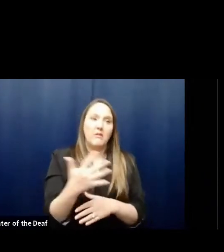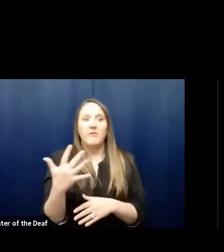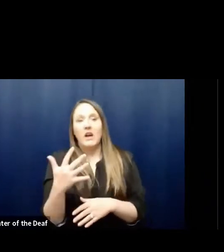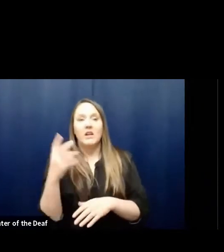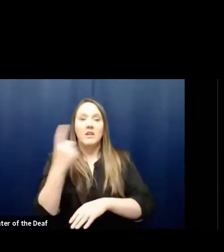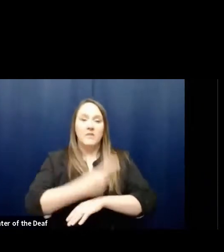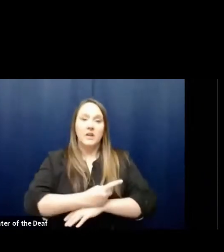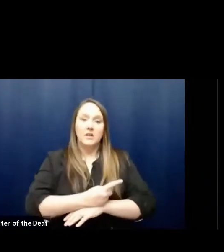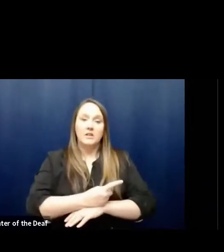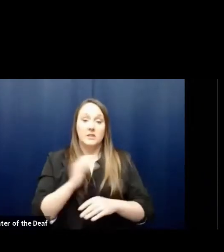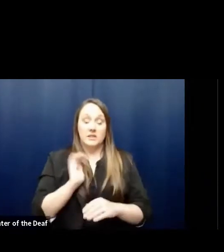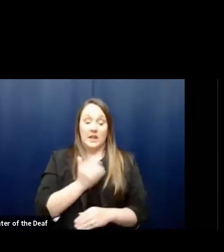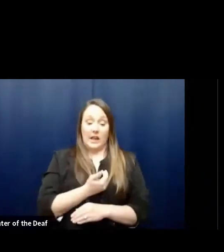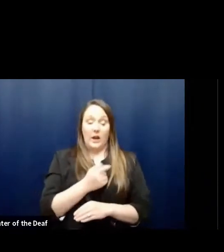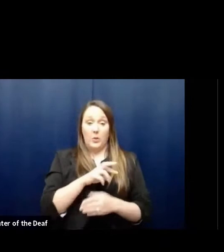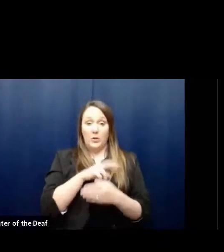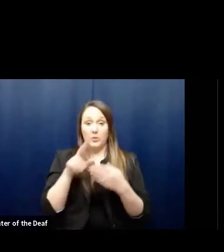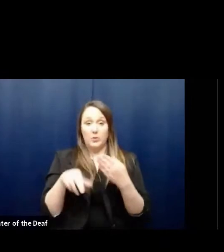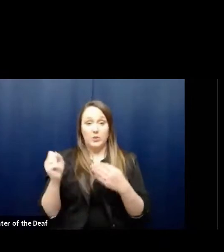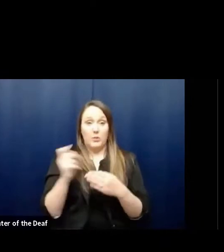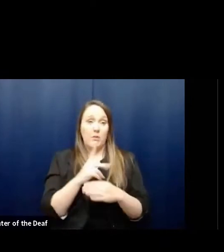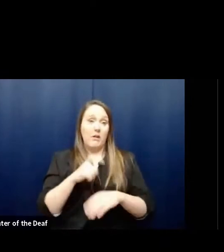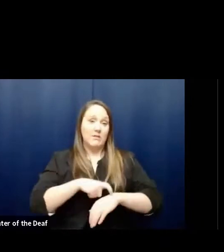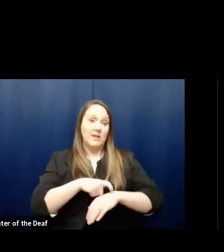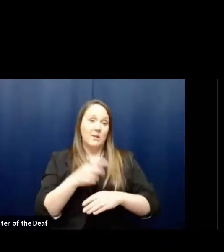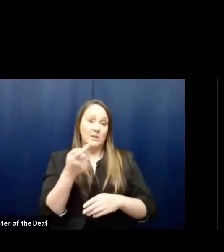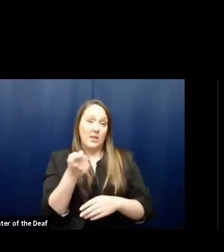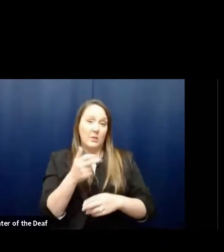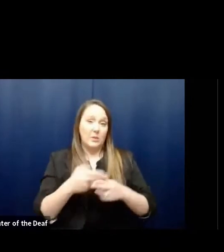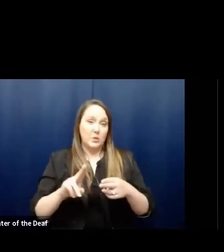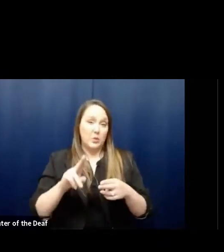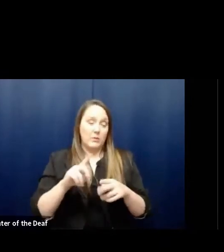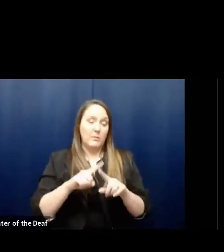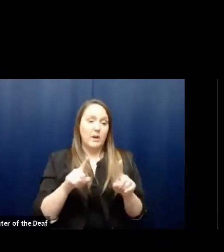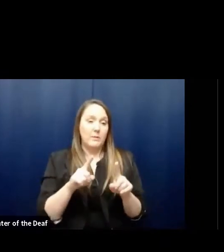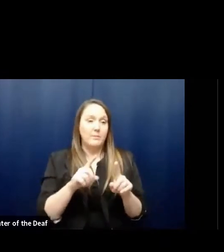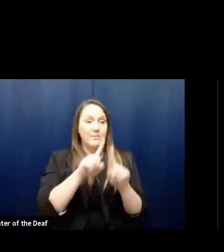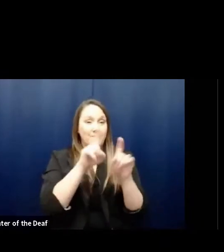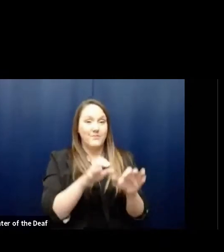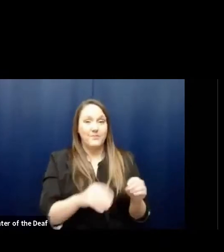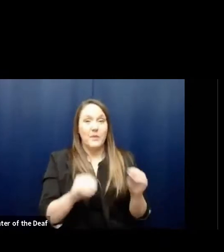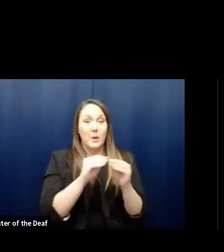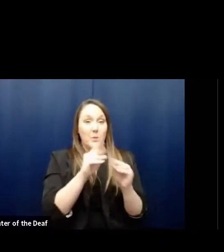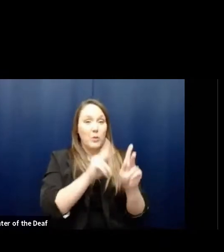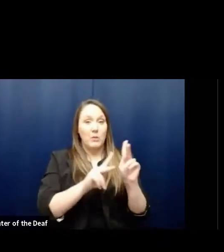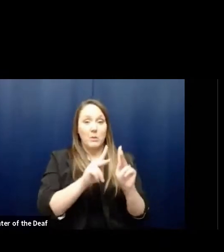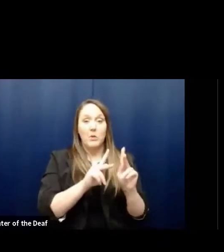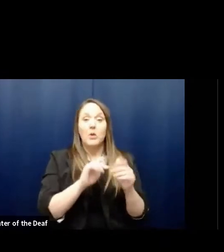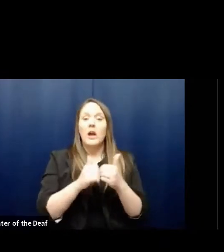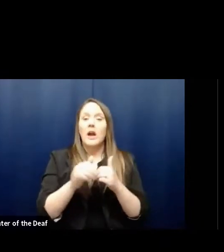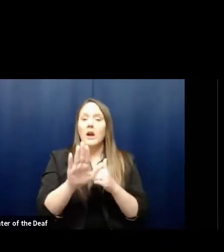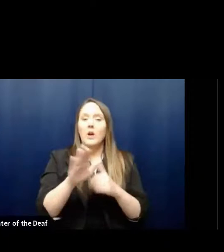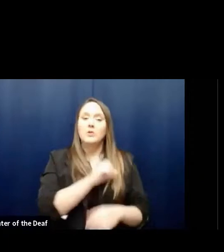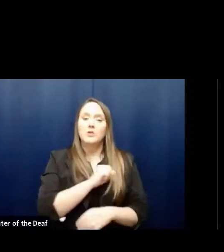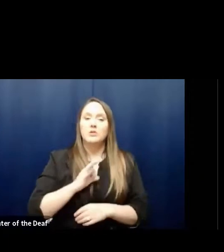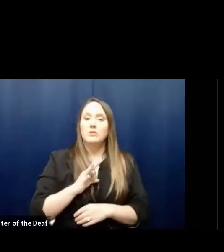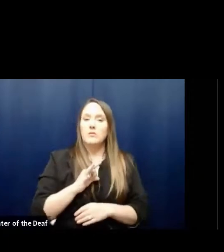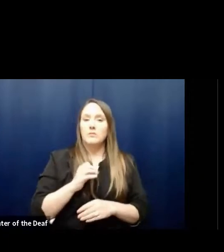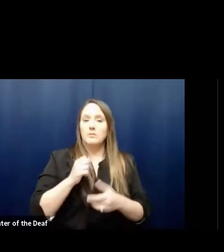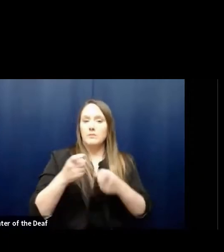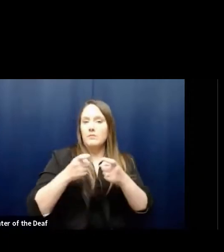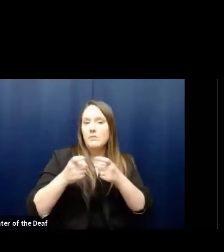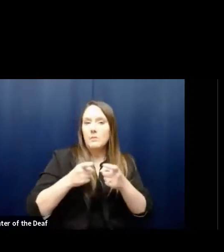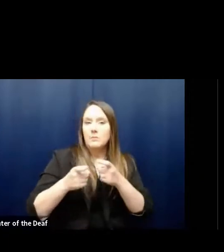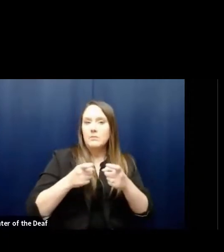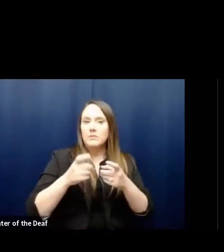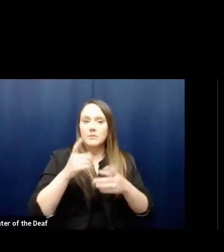but that could go up as we test more people. She also asks, how is your staff handling the demand? Our staff